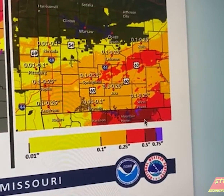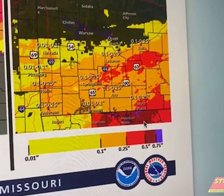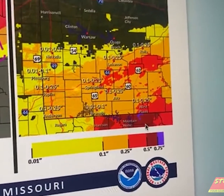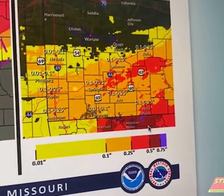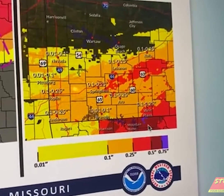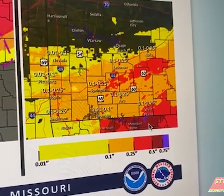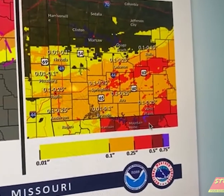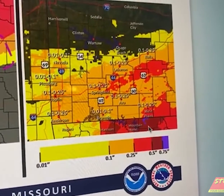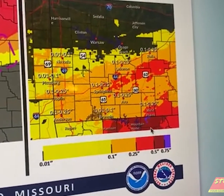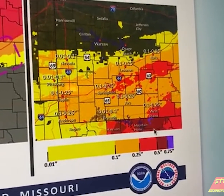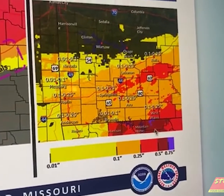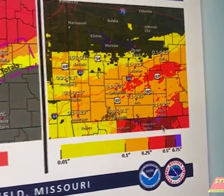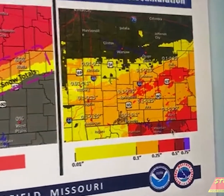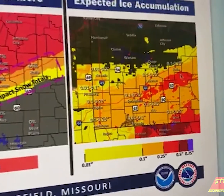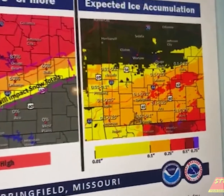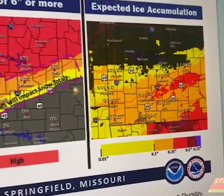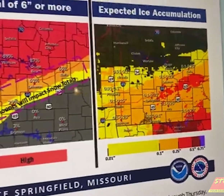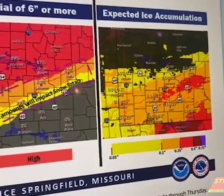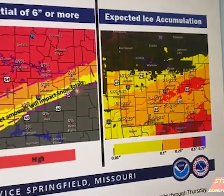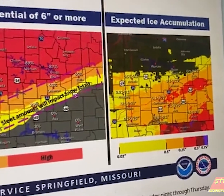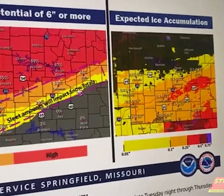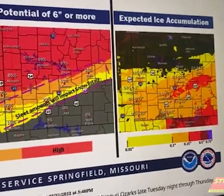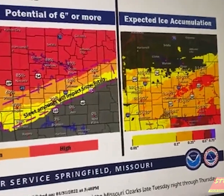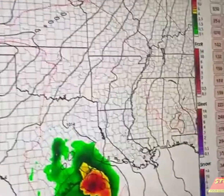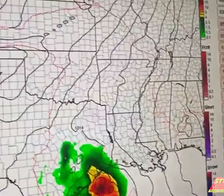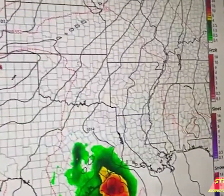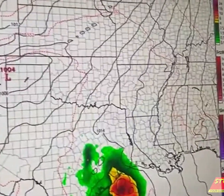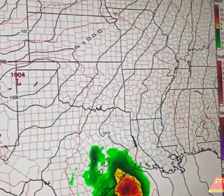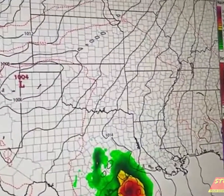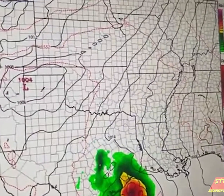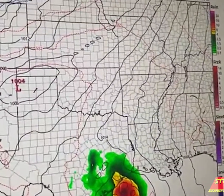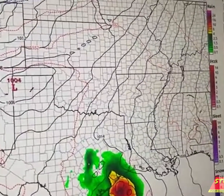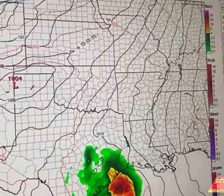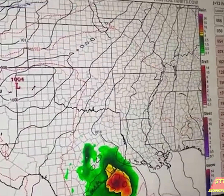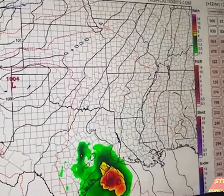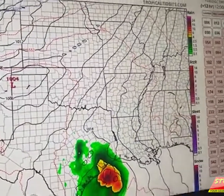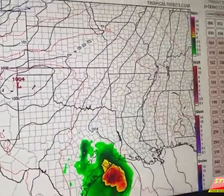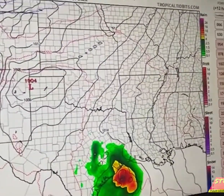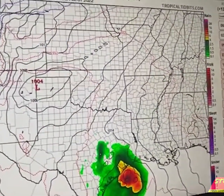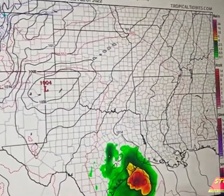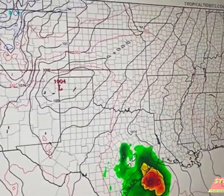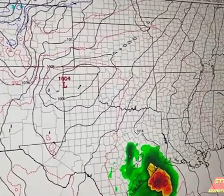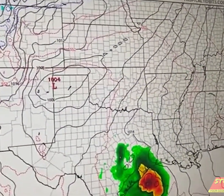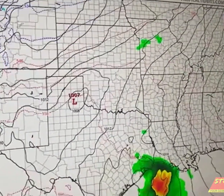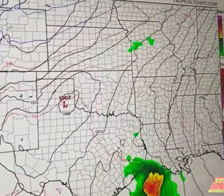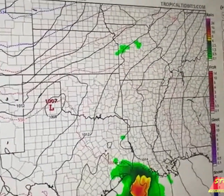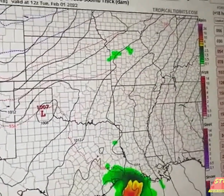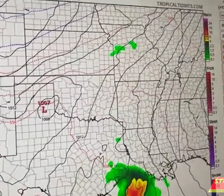Arkansas. Okay, now I want to back out and go to some models so I can show you what's going on. This is the GFS. It's going to